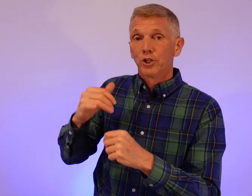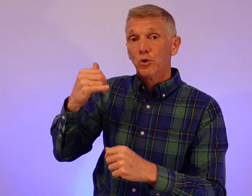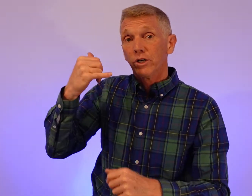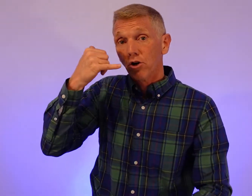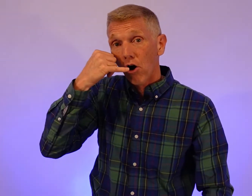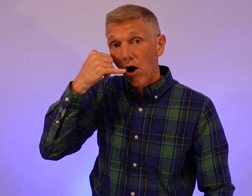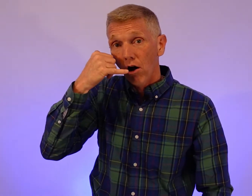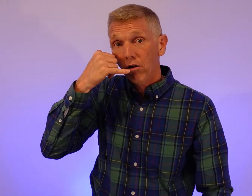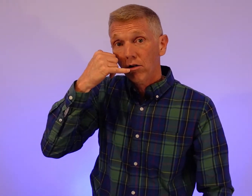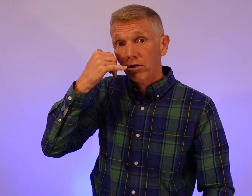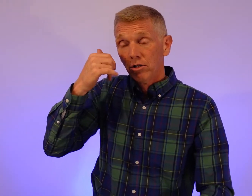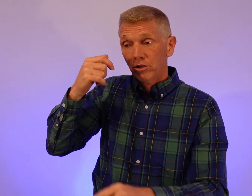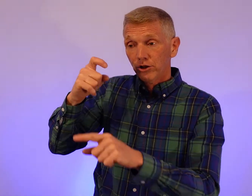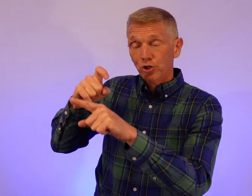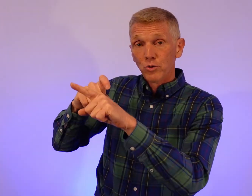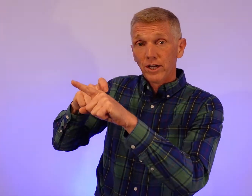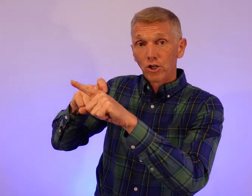can call, you can